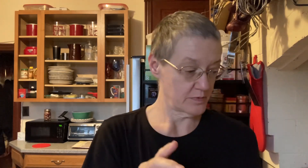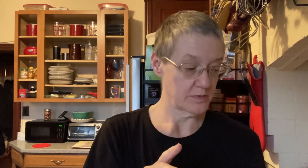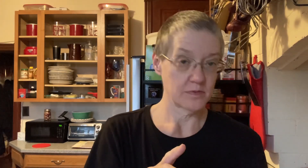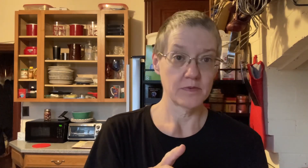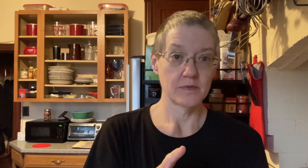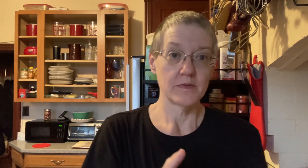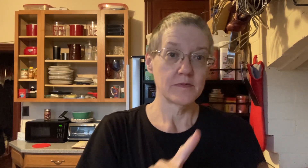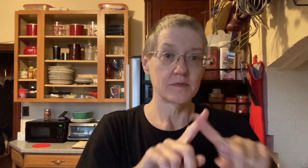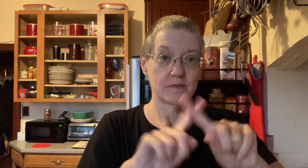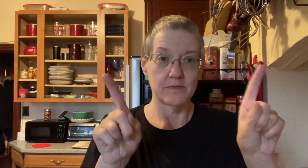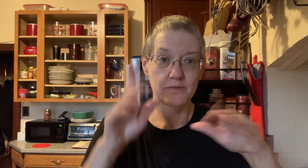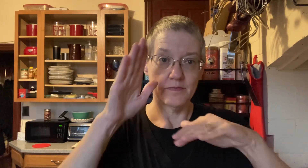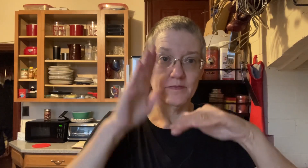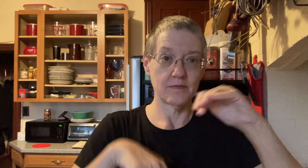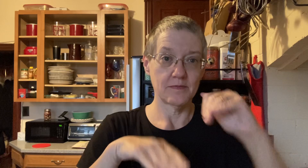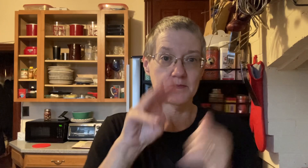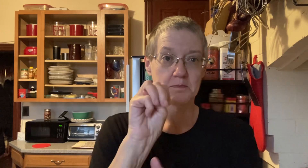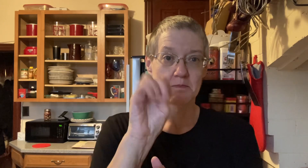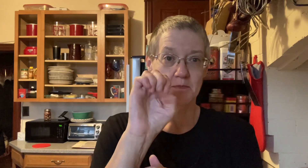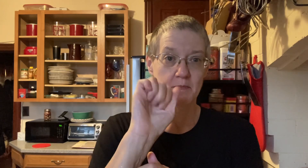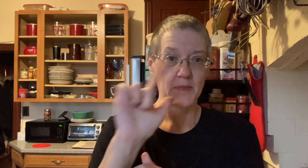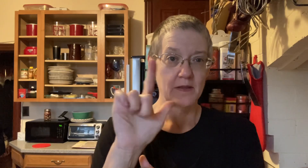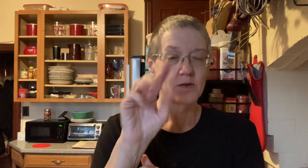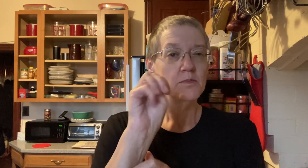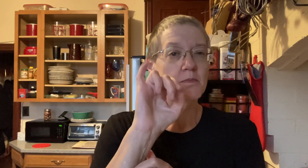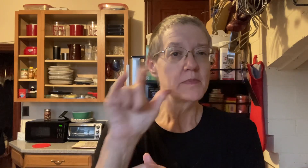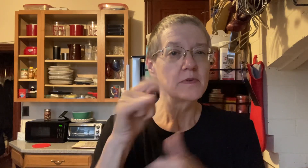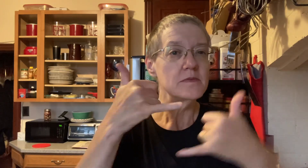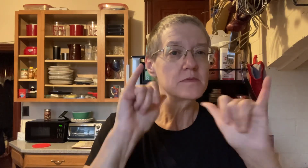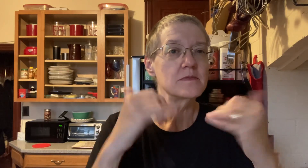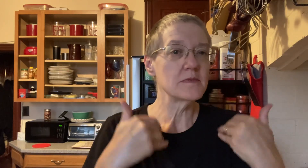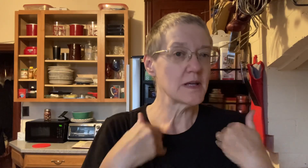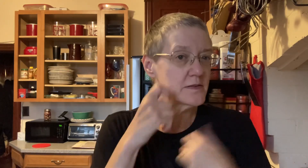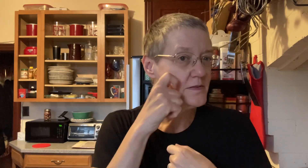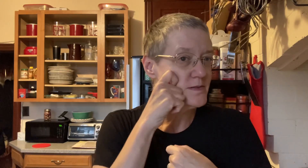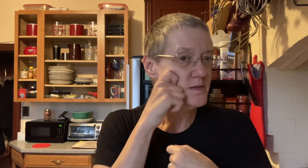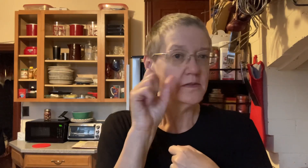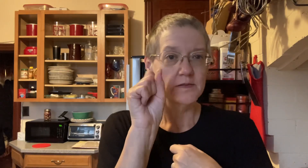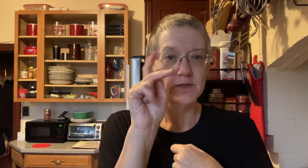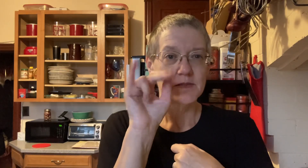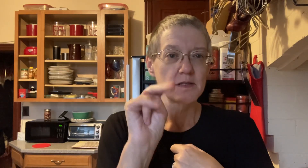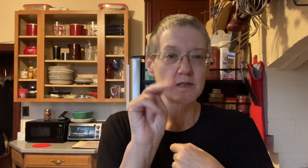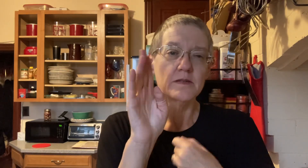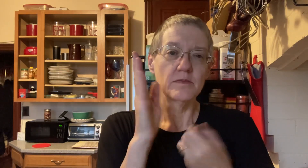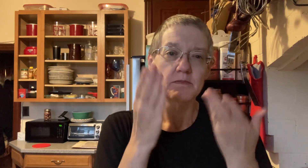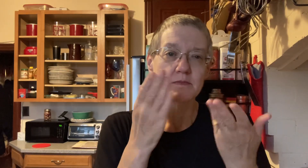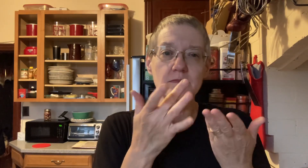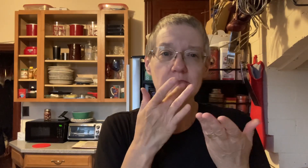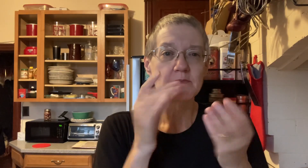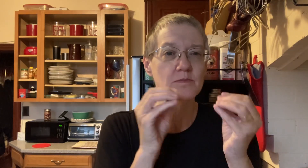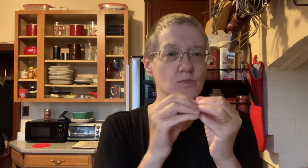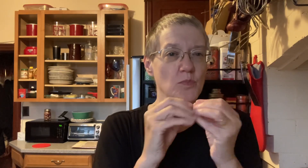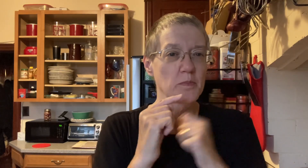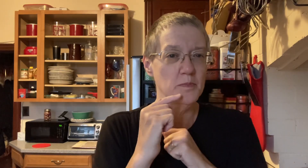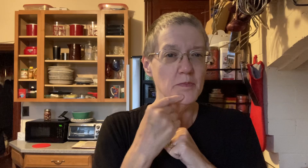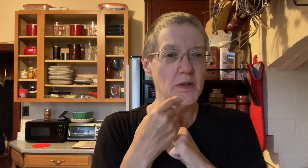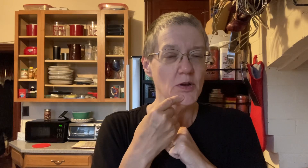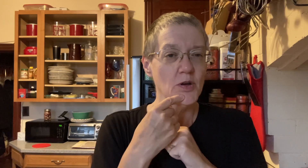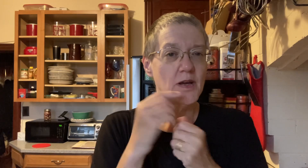Now, almond flour is different than almond meal. Almond meal is still going to have the skins on them, and it's going to taste